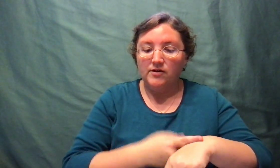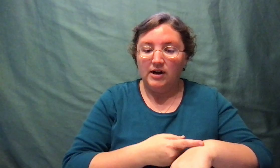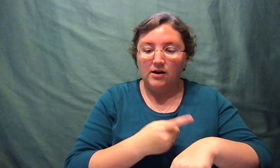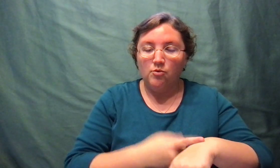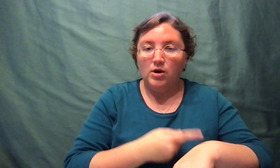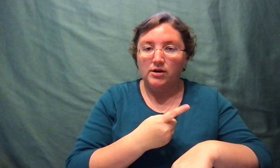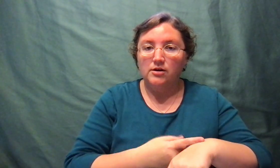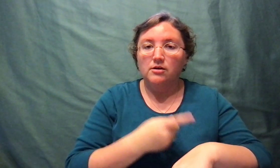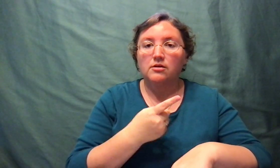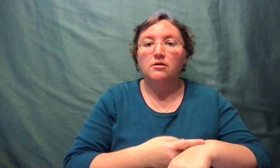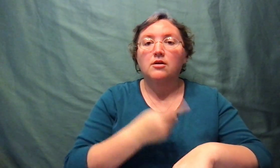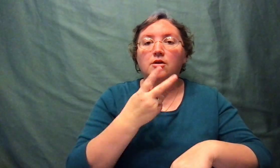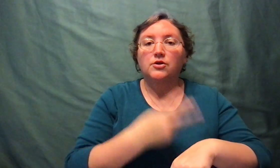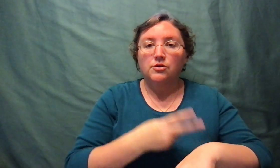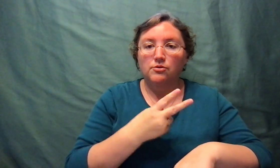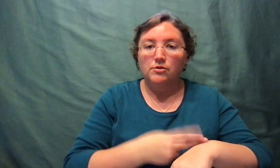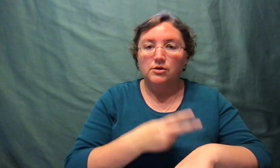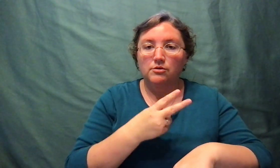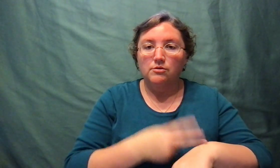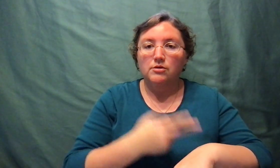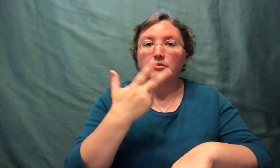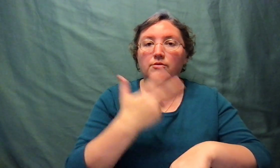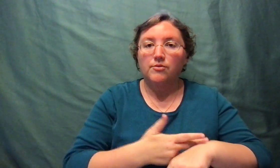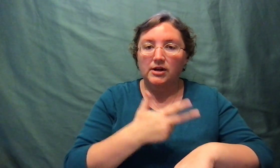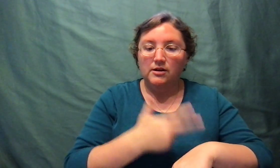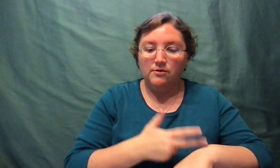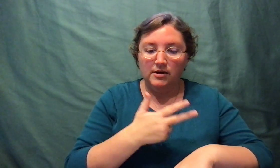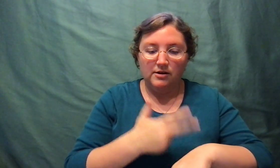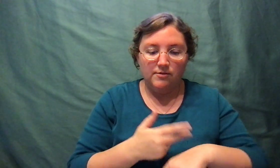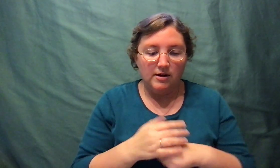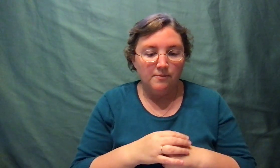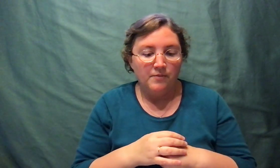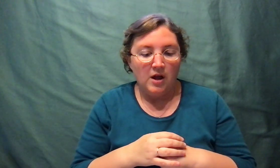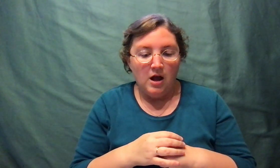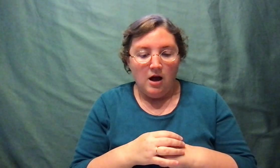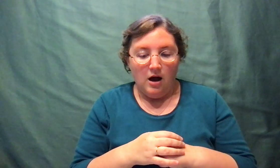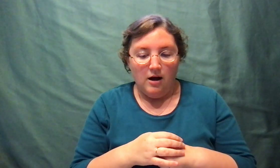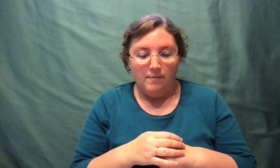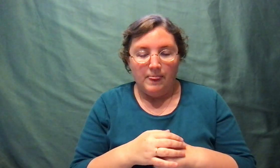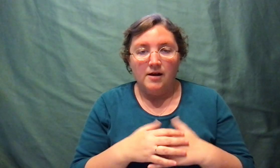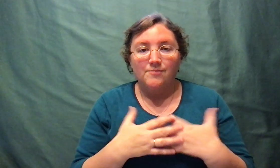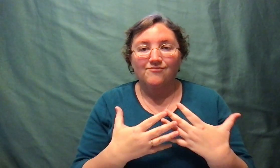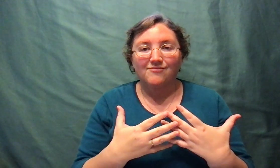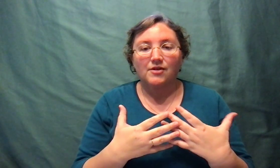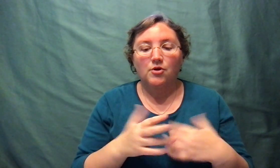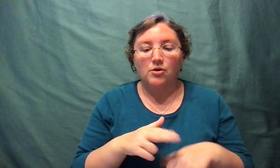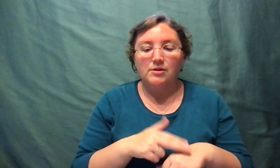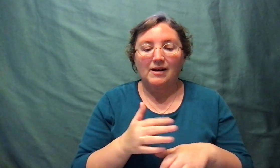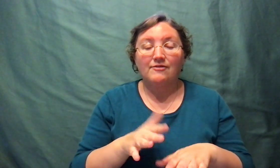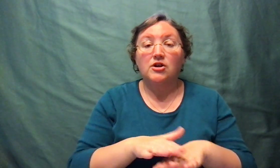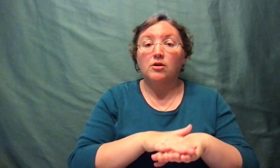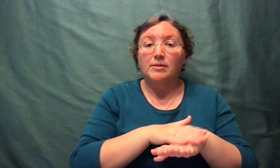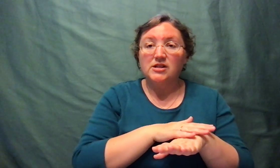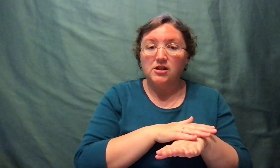hand 1, 2, 2, 2, 3, 3, 3. Of course, you might have to go a little bit